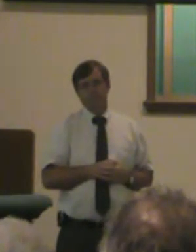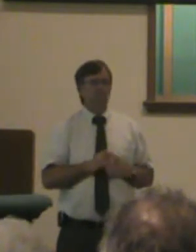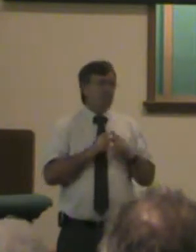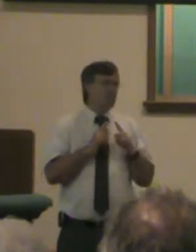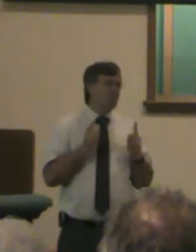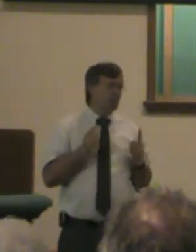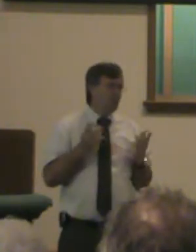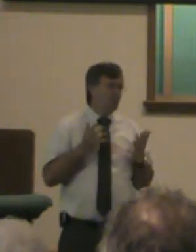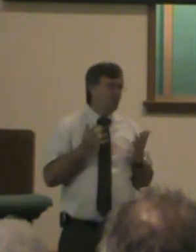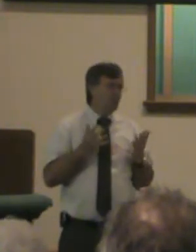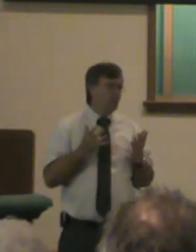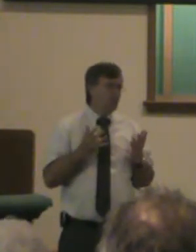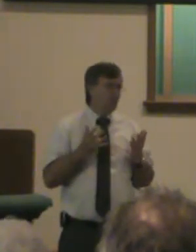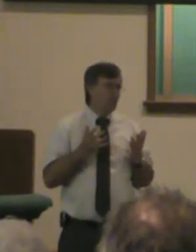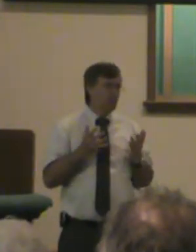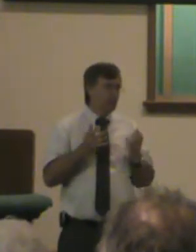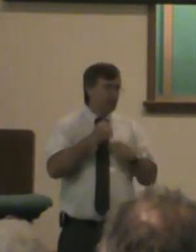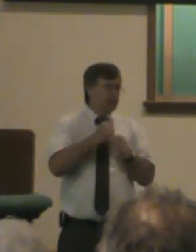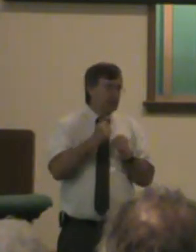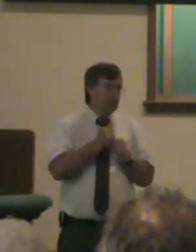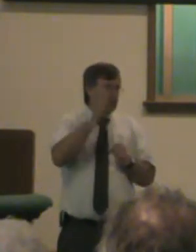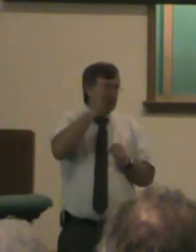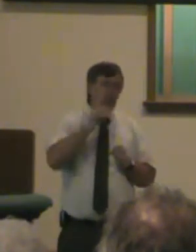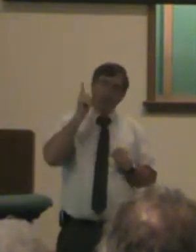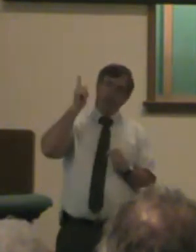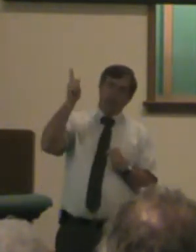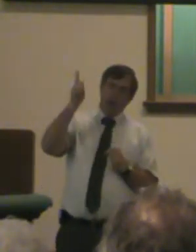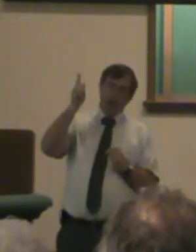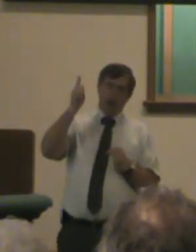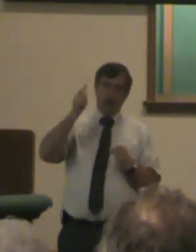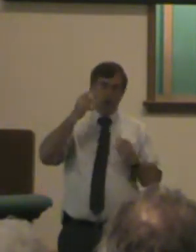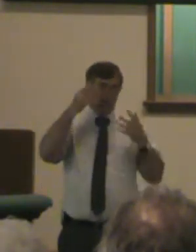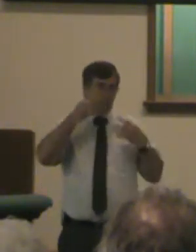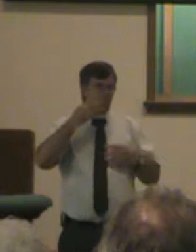But what is it that makes God cry?